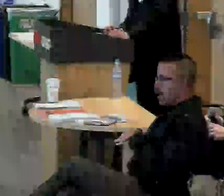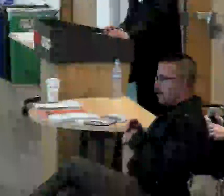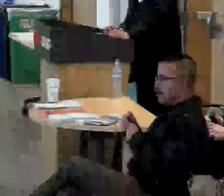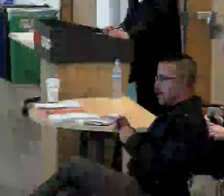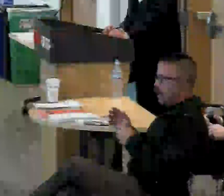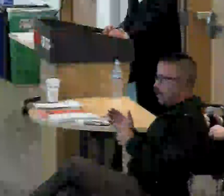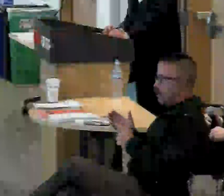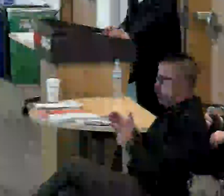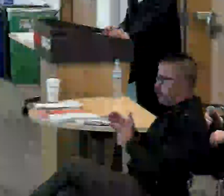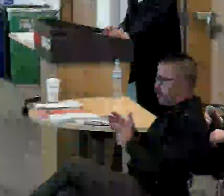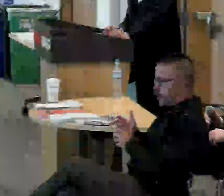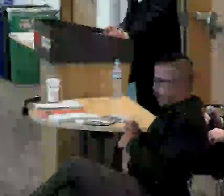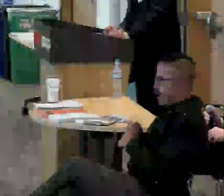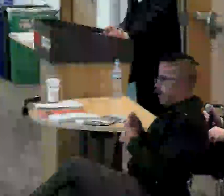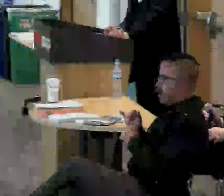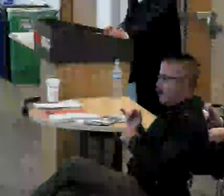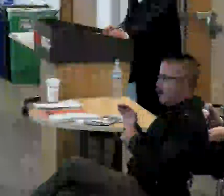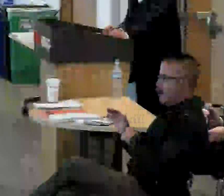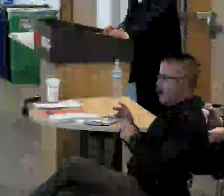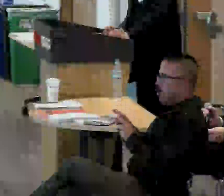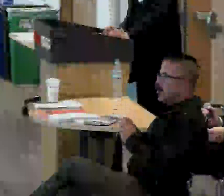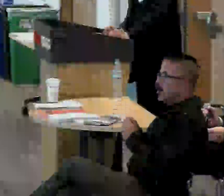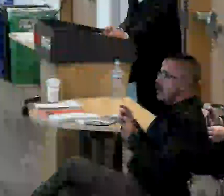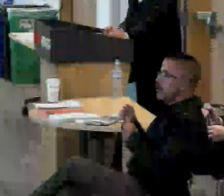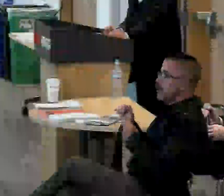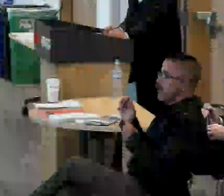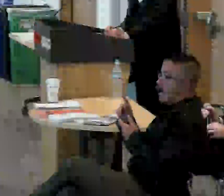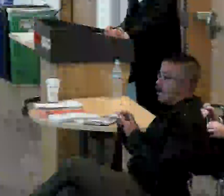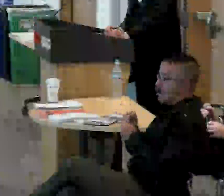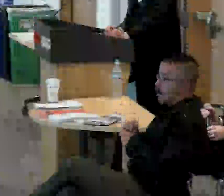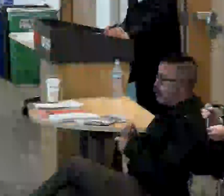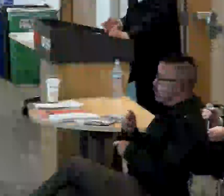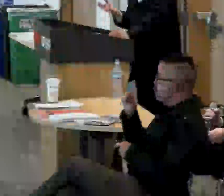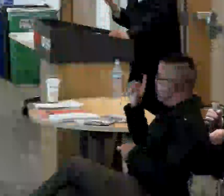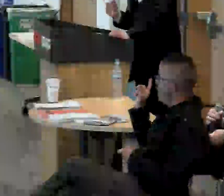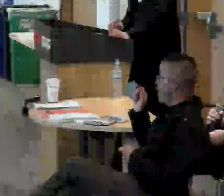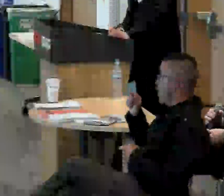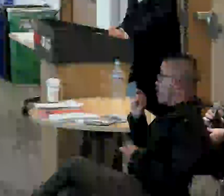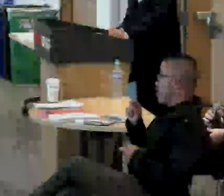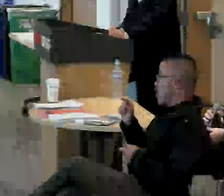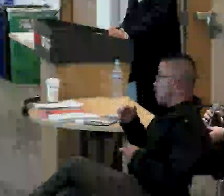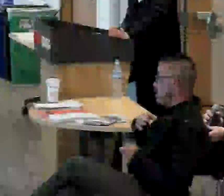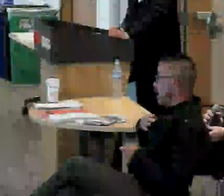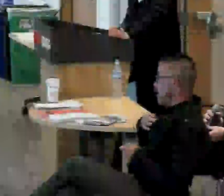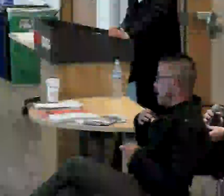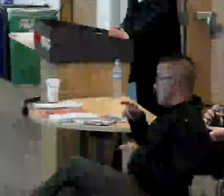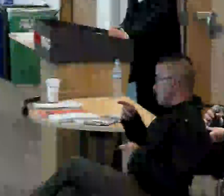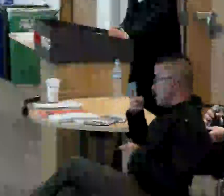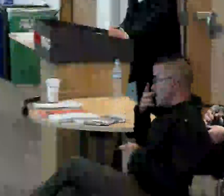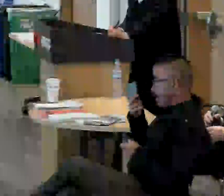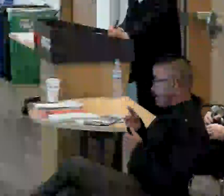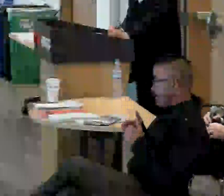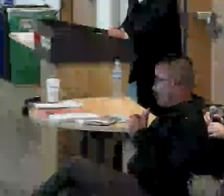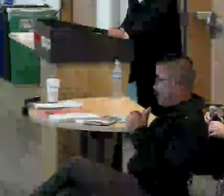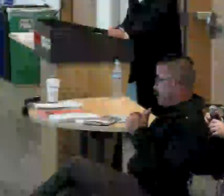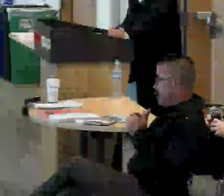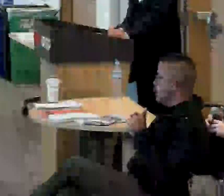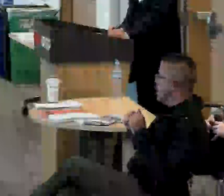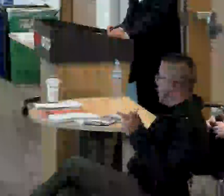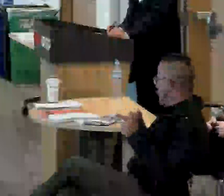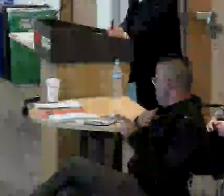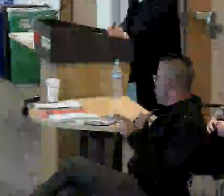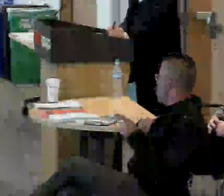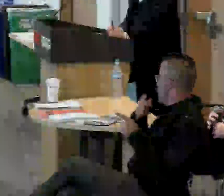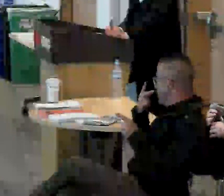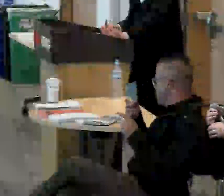persons with disabilities. So we're happy to support those groups. And those are applications that you had said you've been seeing the last few years? Yeah, it seems like a trend that we're